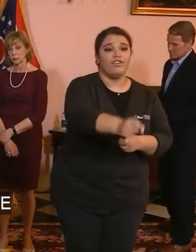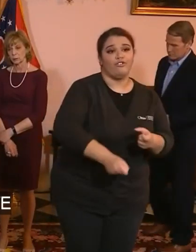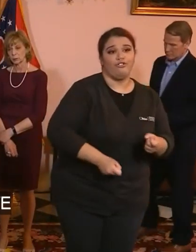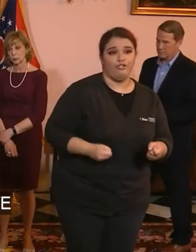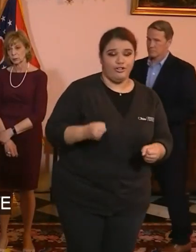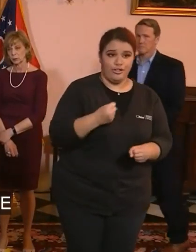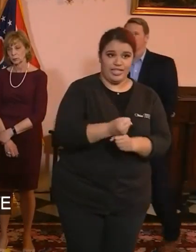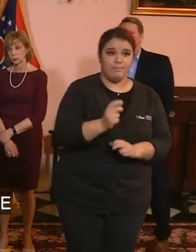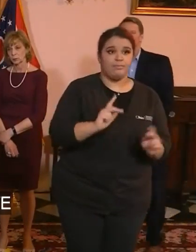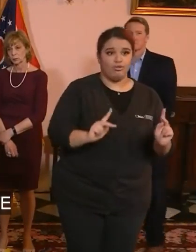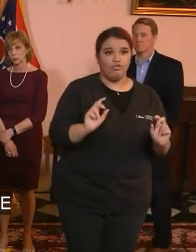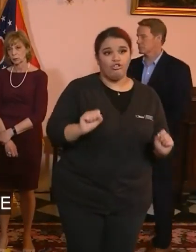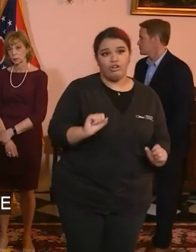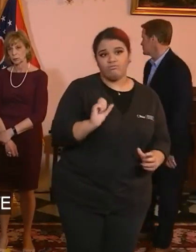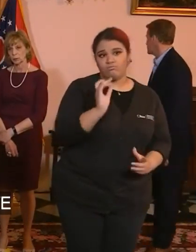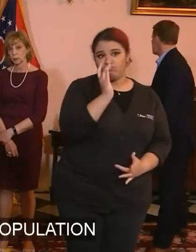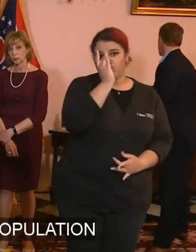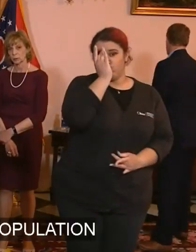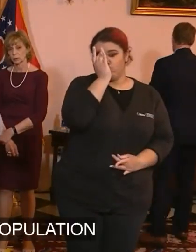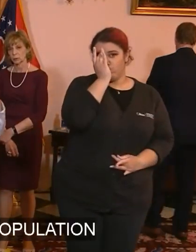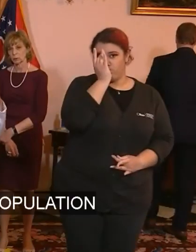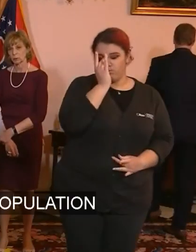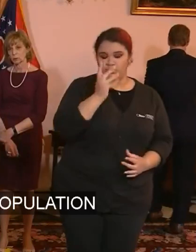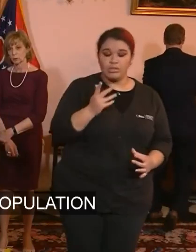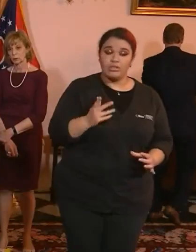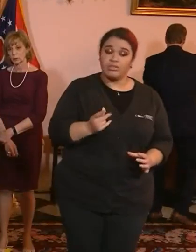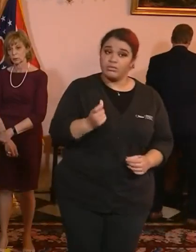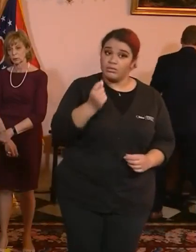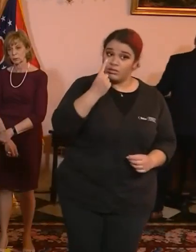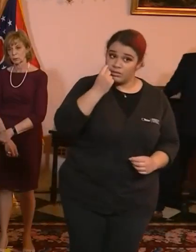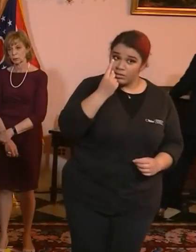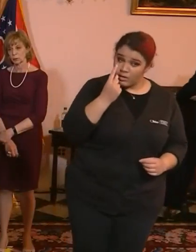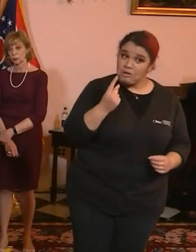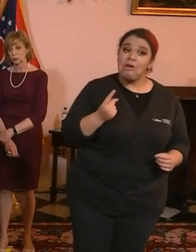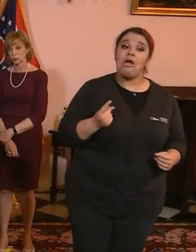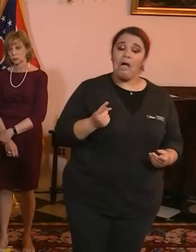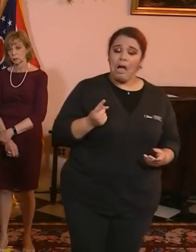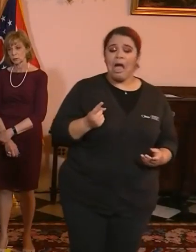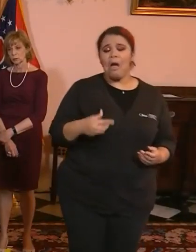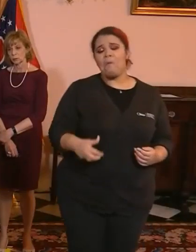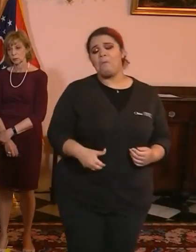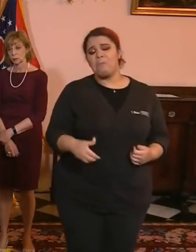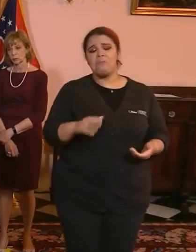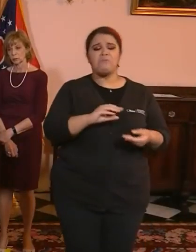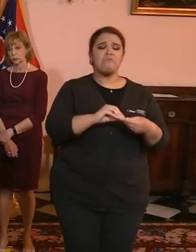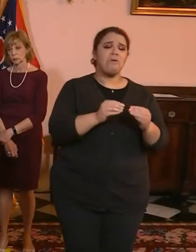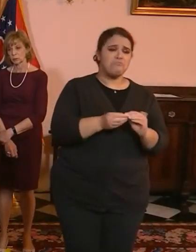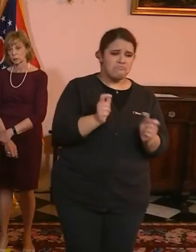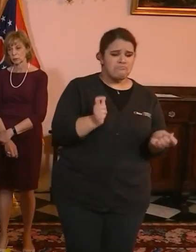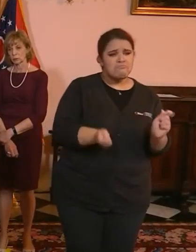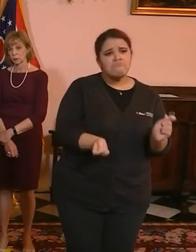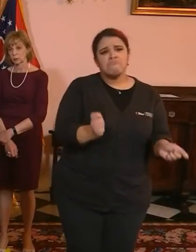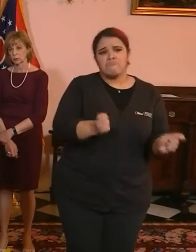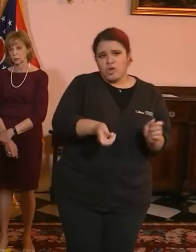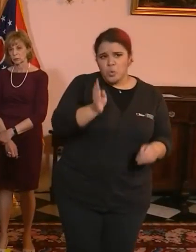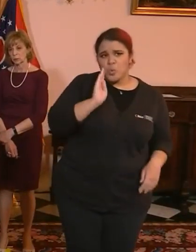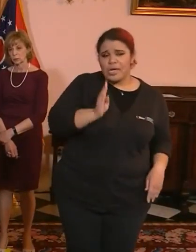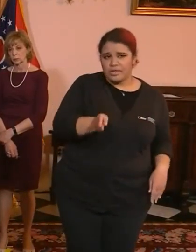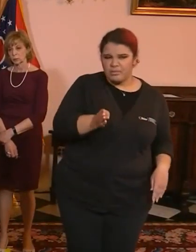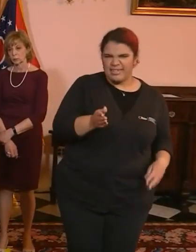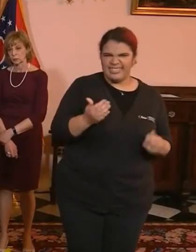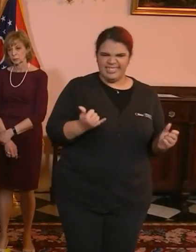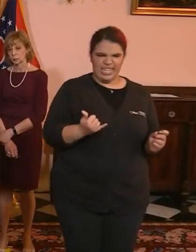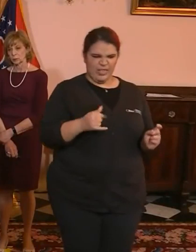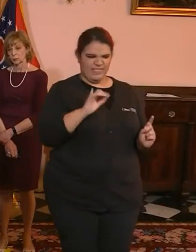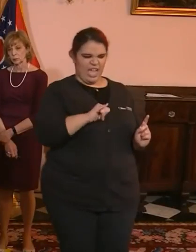the latest science. And I think you'll see those numbers kind of change, but we're assuming that. We do know from